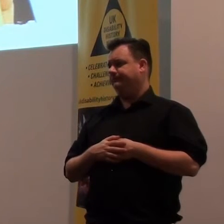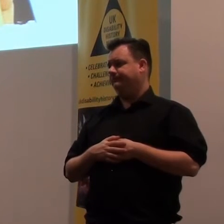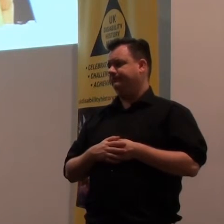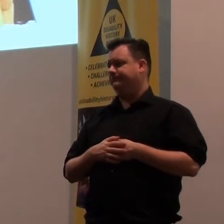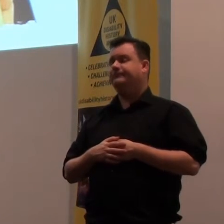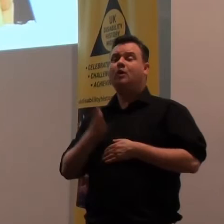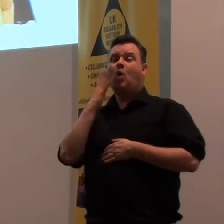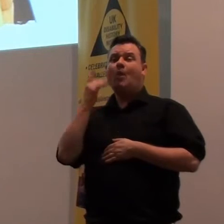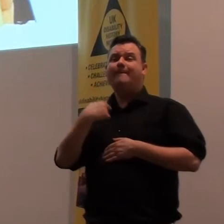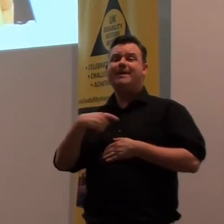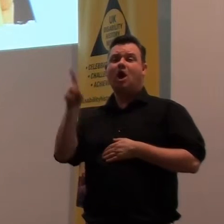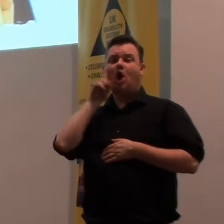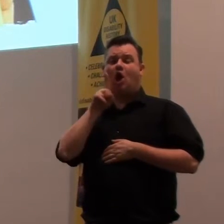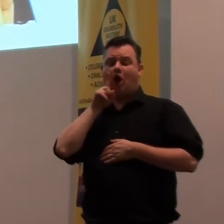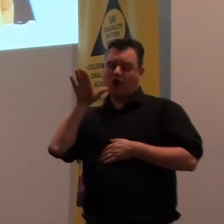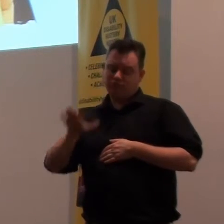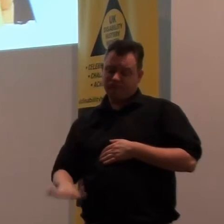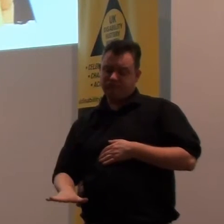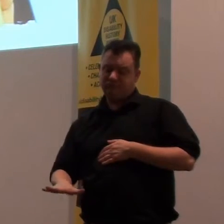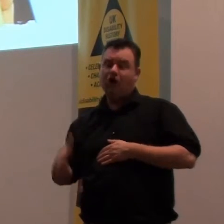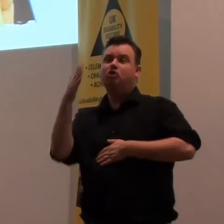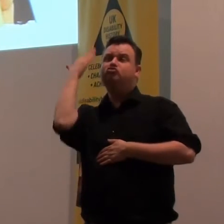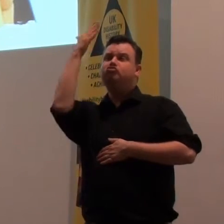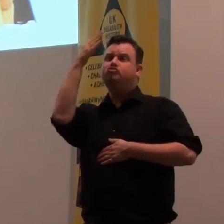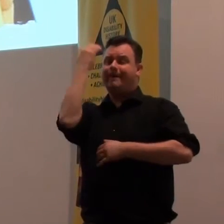When I was a little girl, I dreamt of becoming a mother.